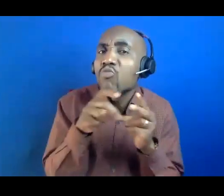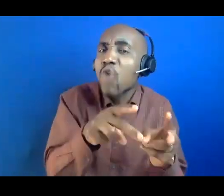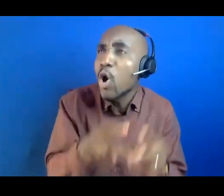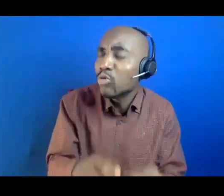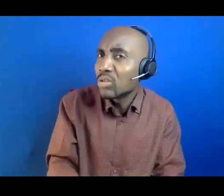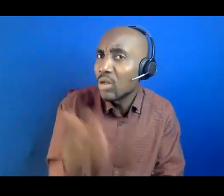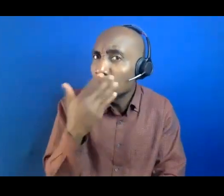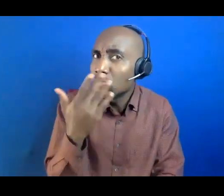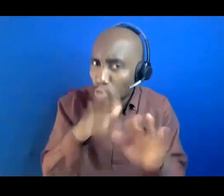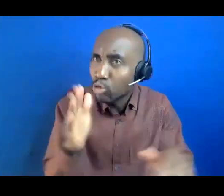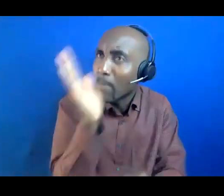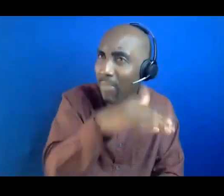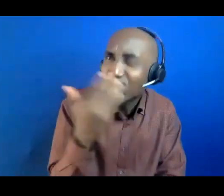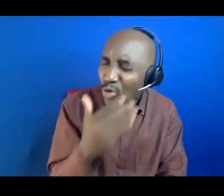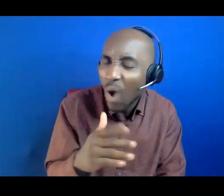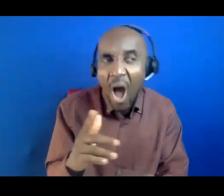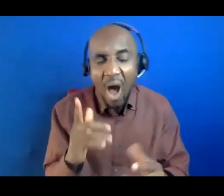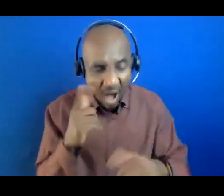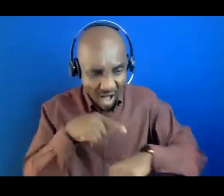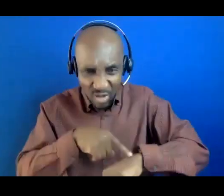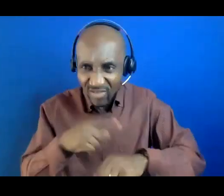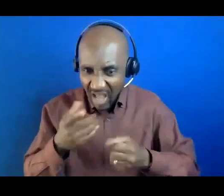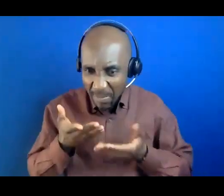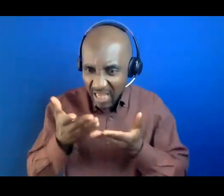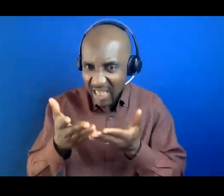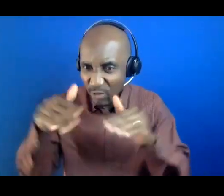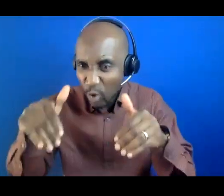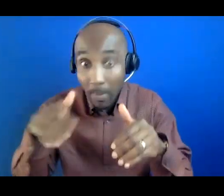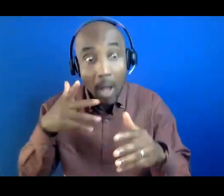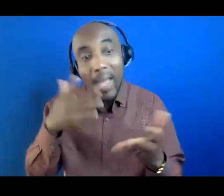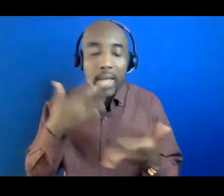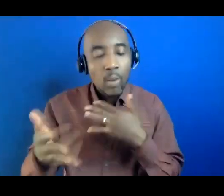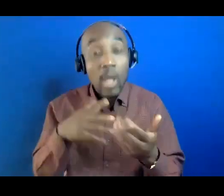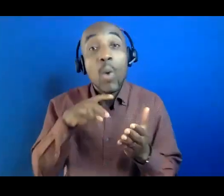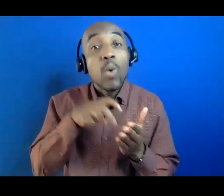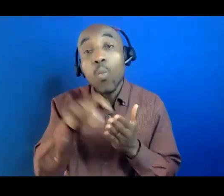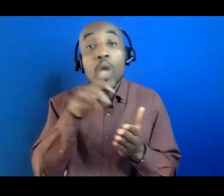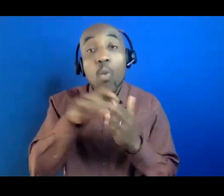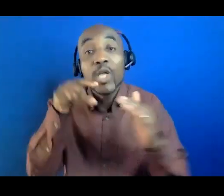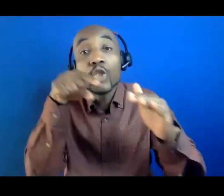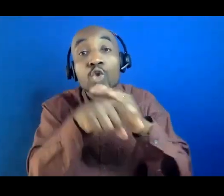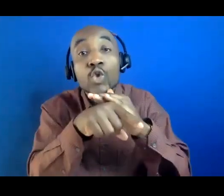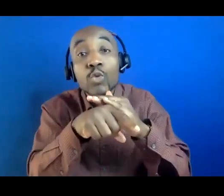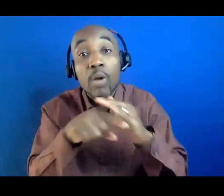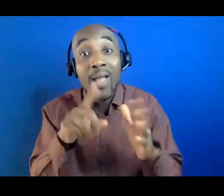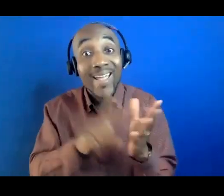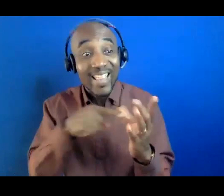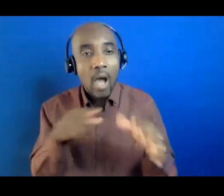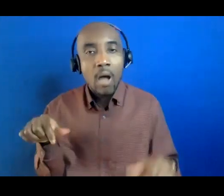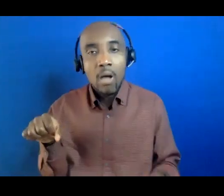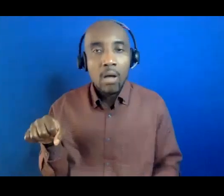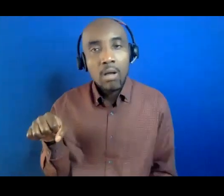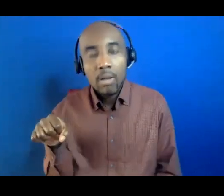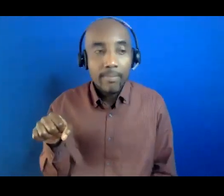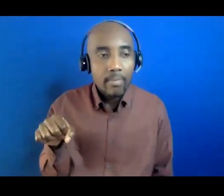so I was like, oh, no time for the gift shop. But as we were walking to Gloucester Road tube station and she held my hand the whole time, she